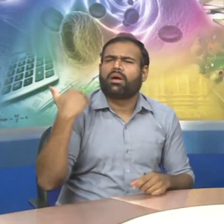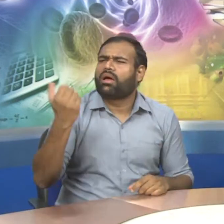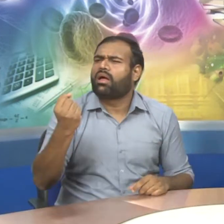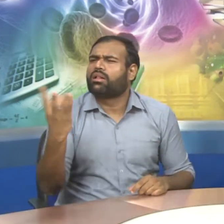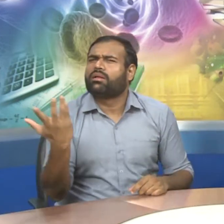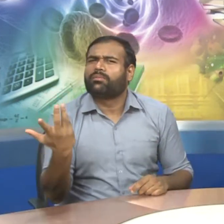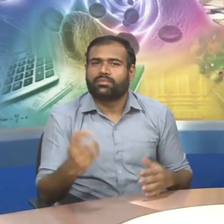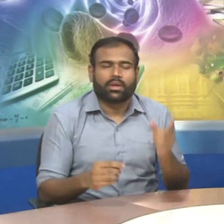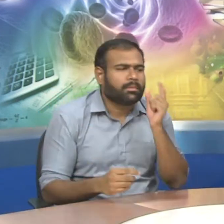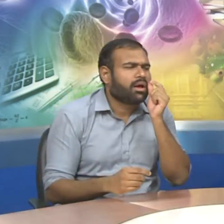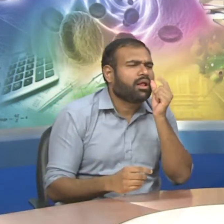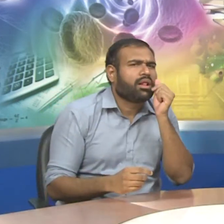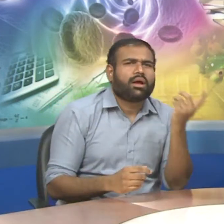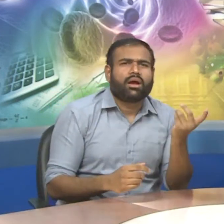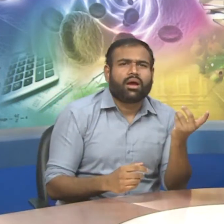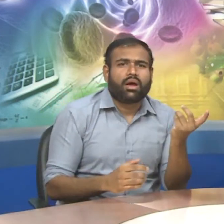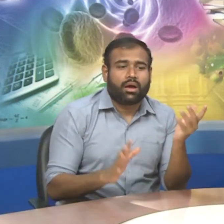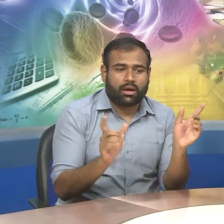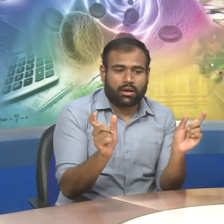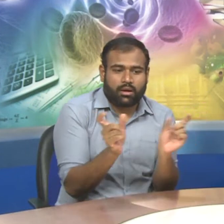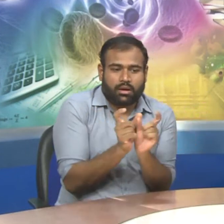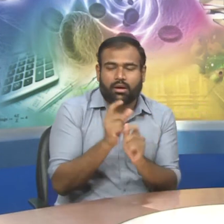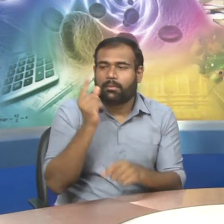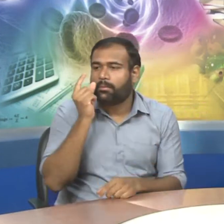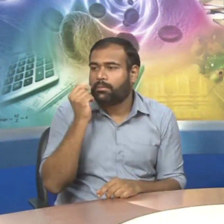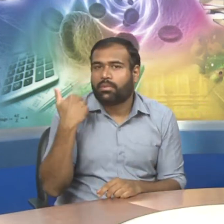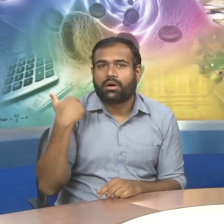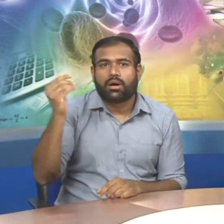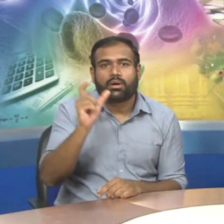So see, a new sign brother is created here.